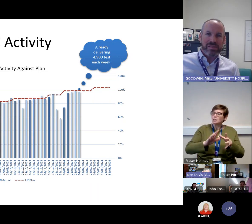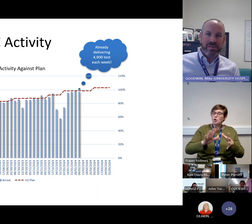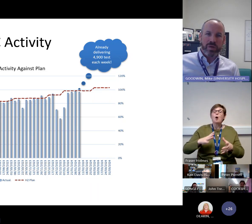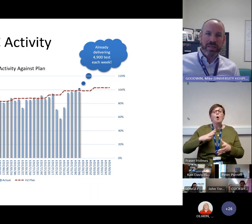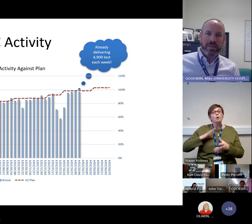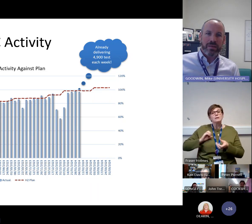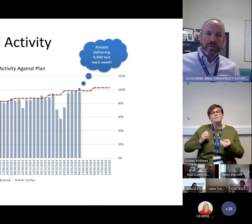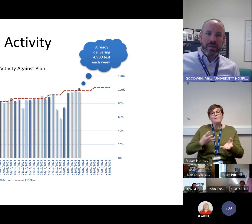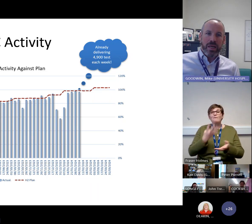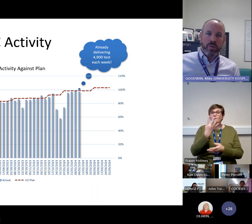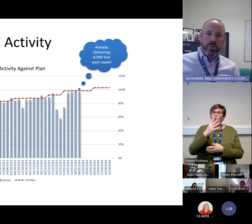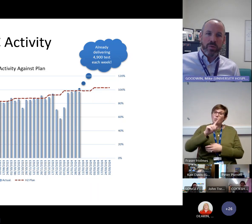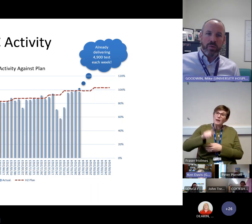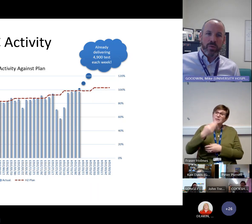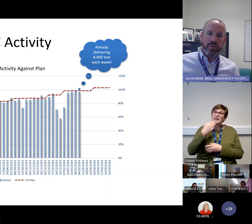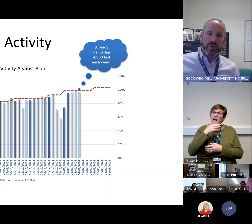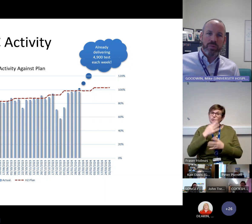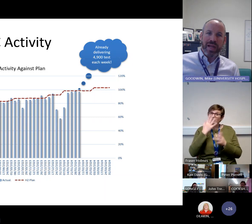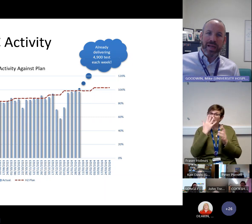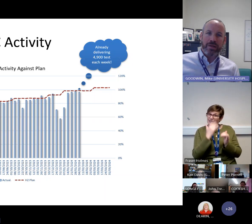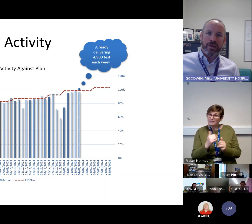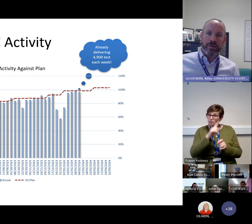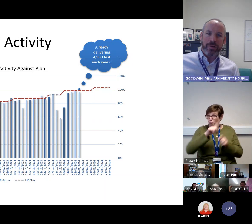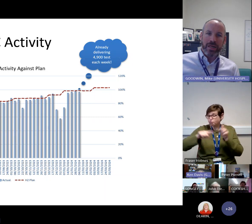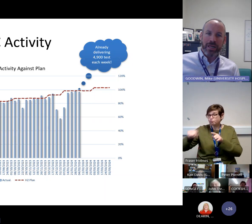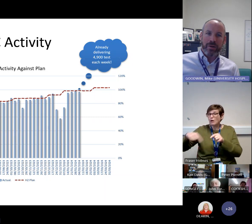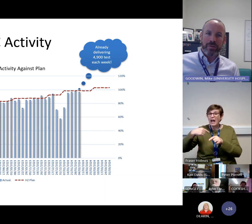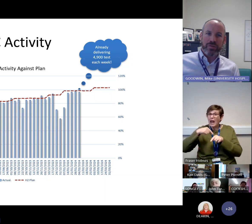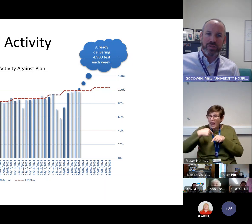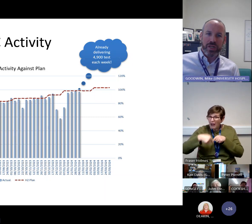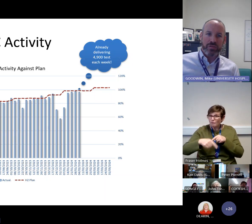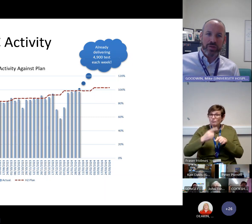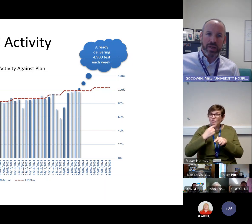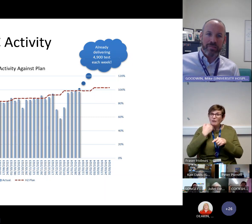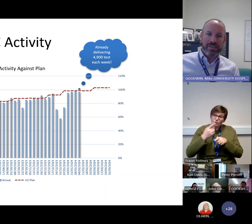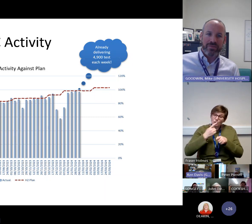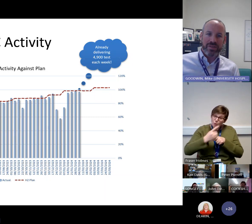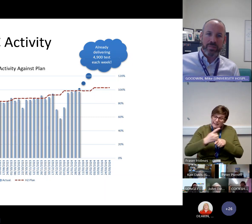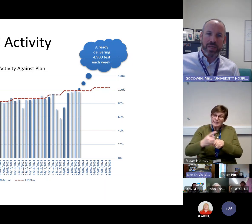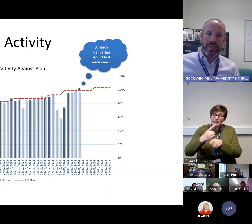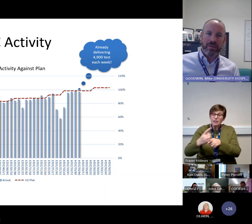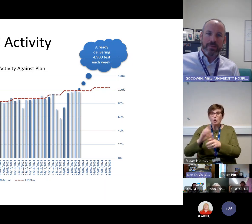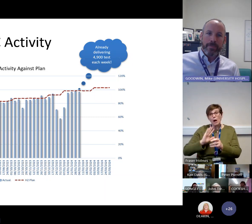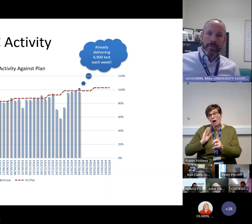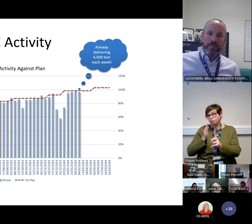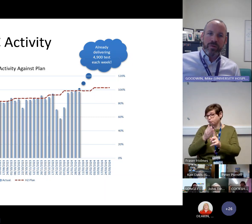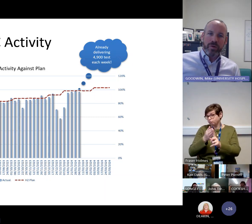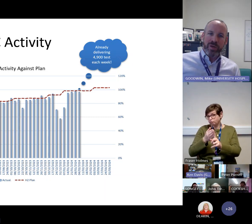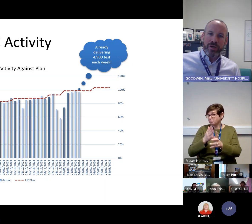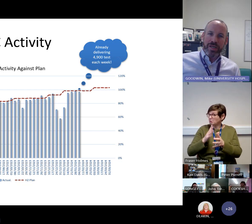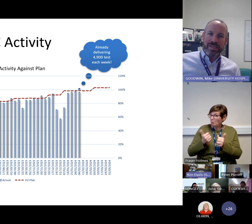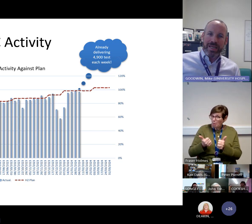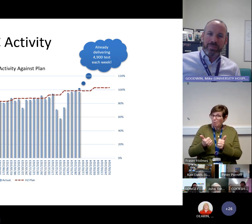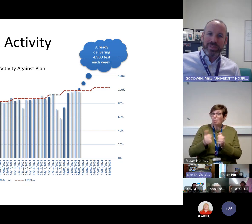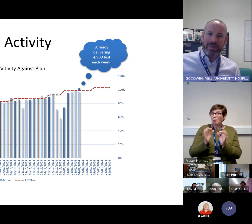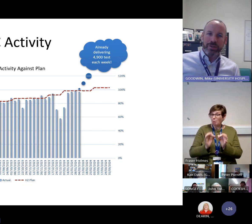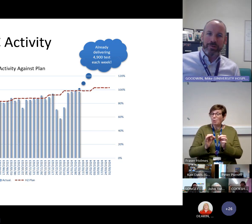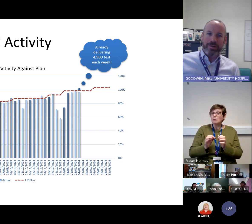4,900 tests a week, and we're pretty much bang on our trajectory and our activity plan. We're